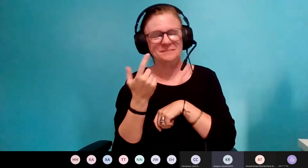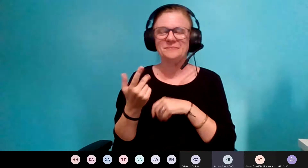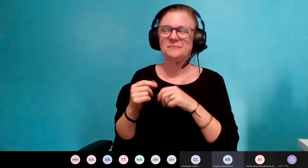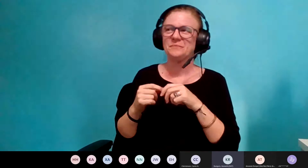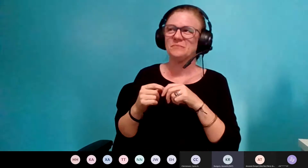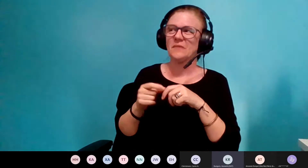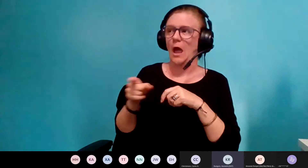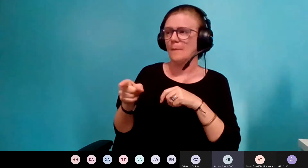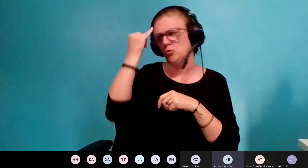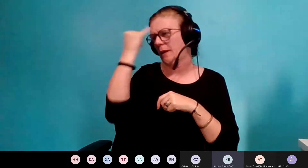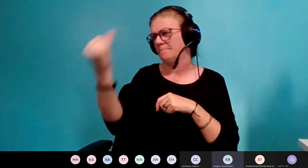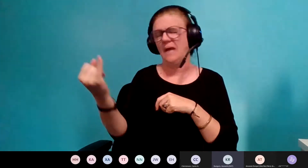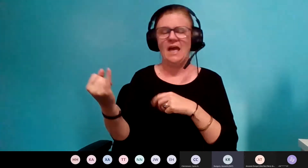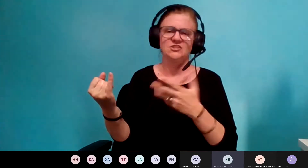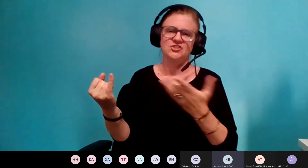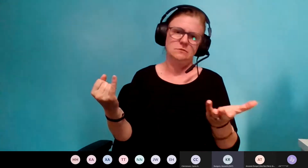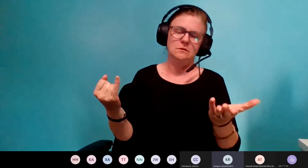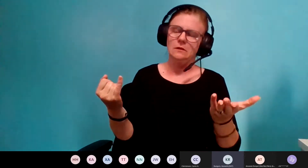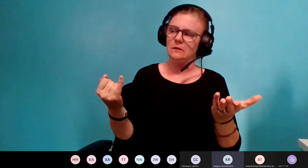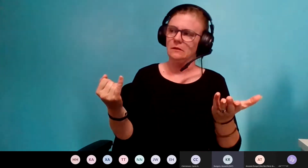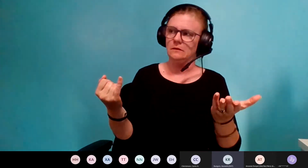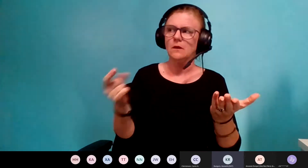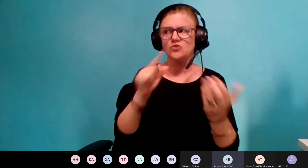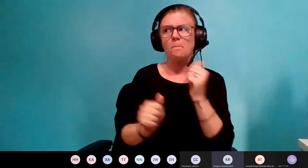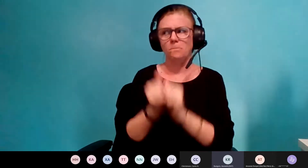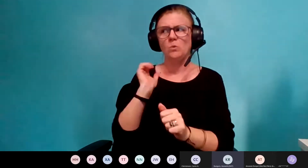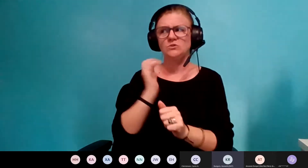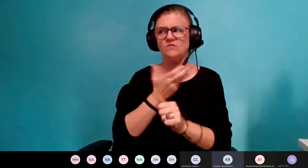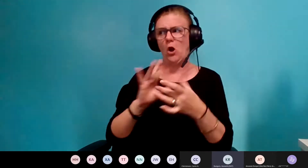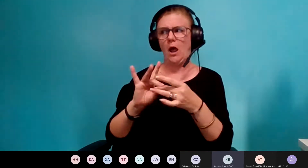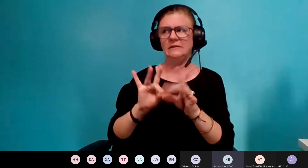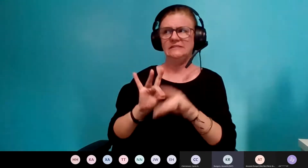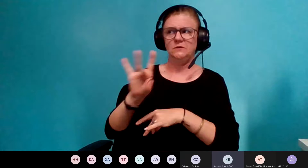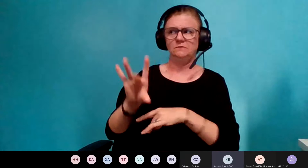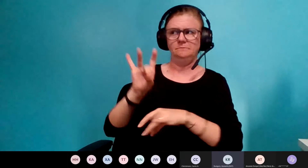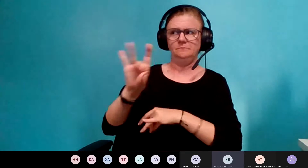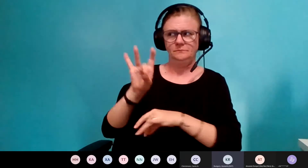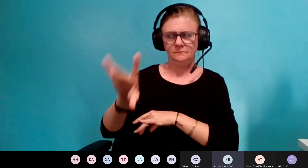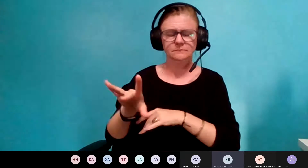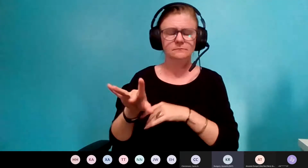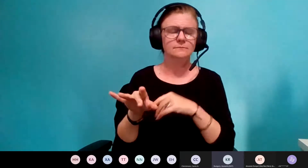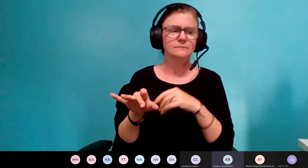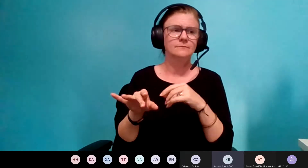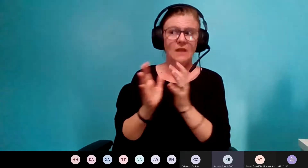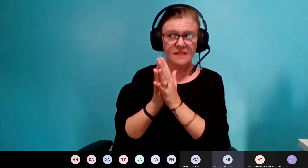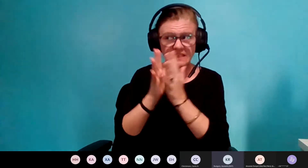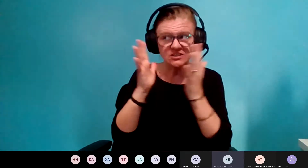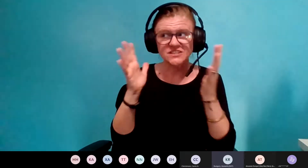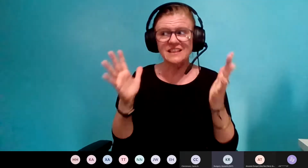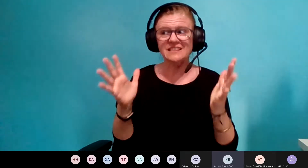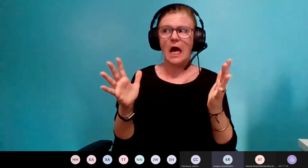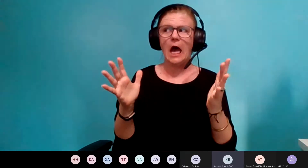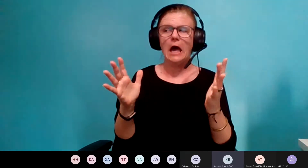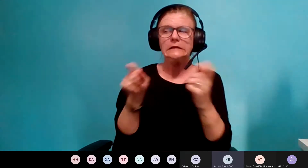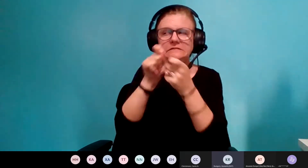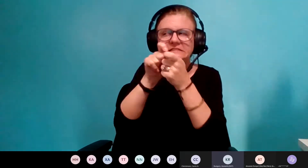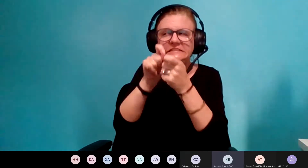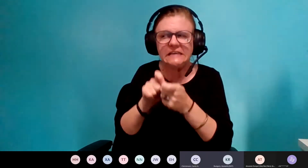As you can imagine, and as I think a lot of our comments have alluded to, there's a lot of devil in the